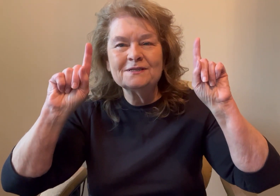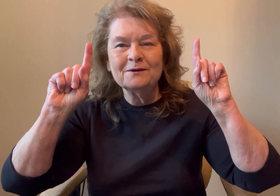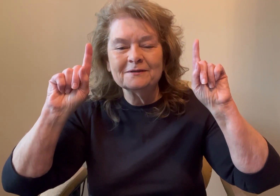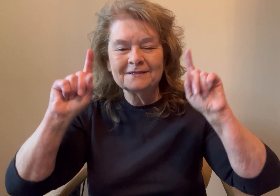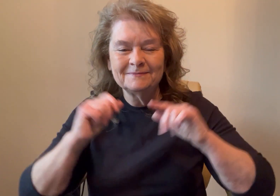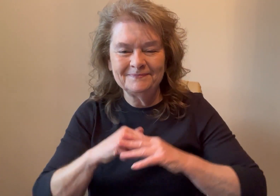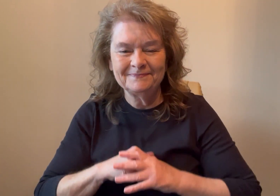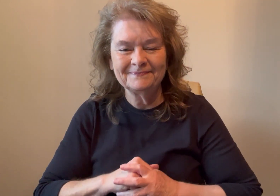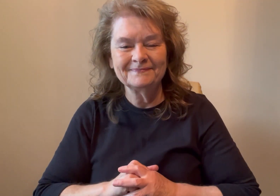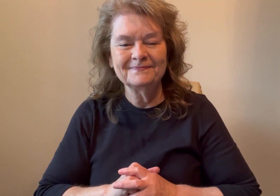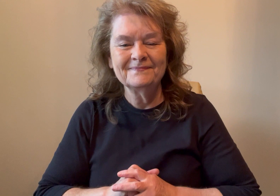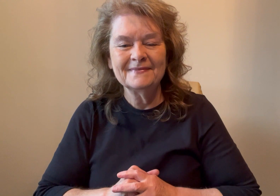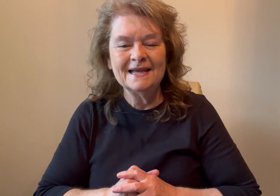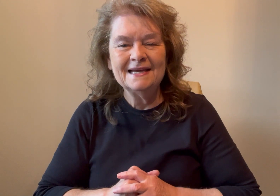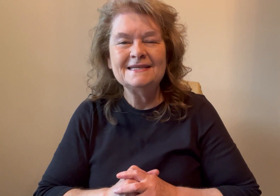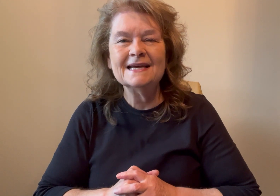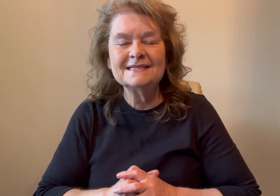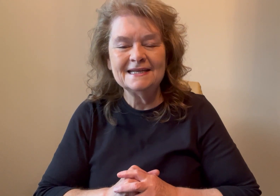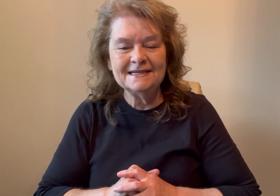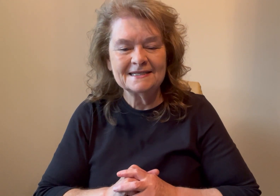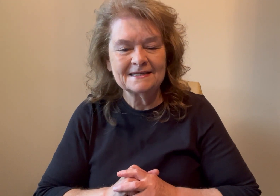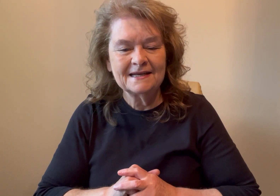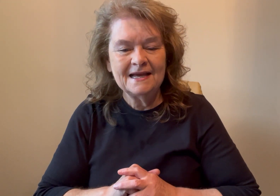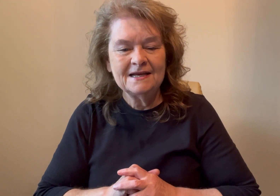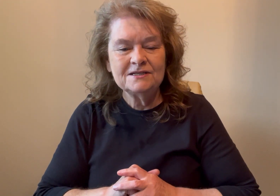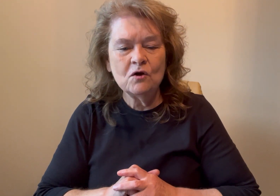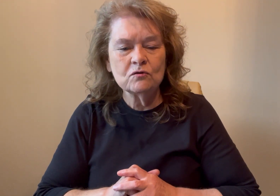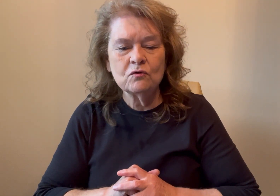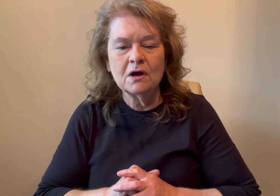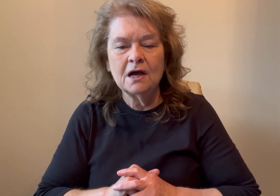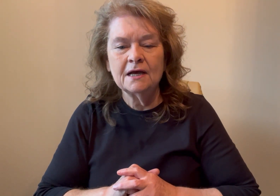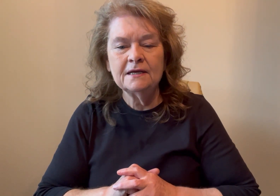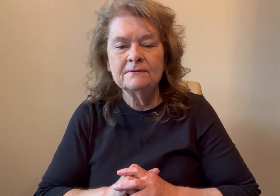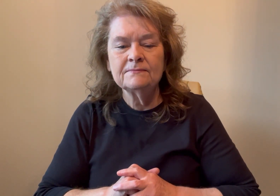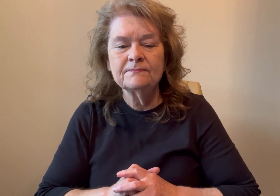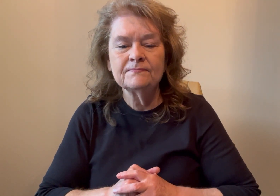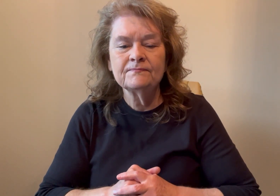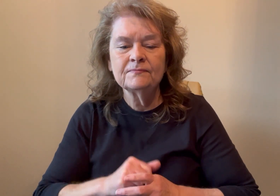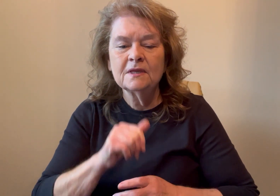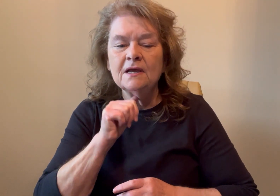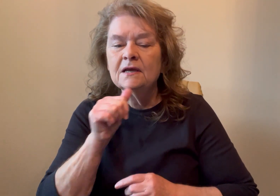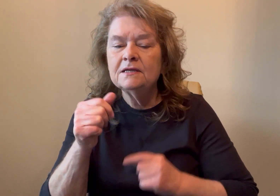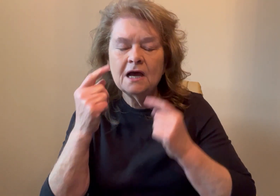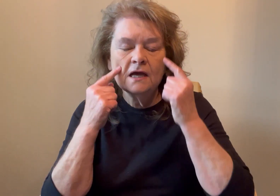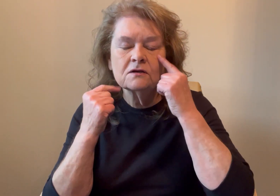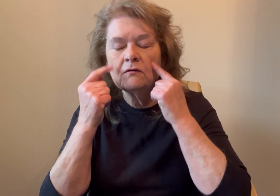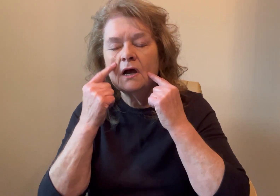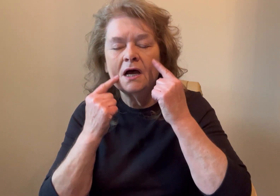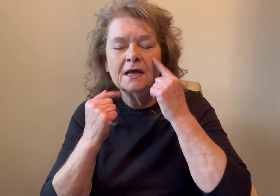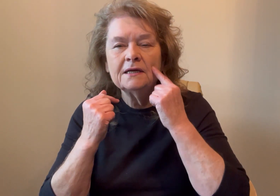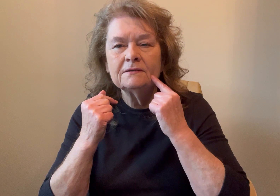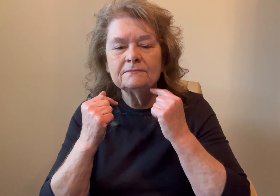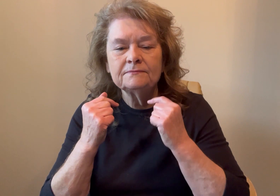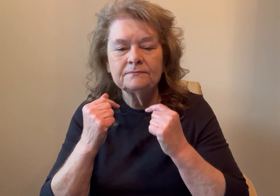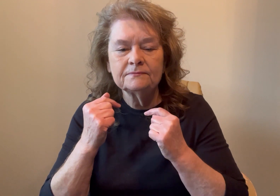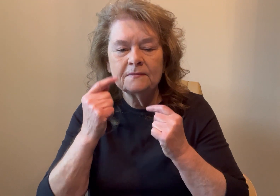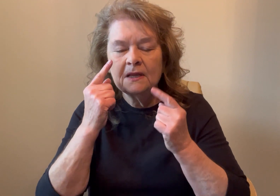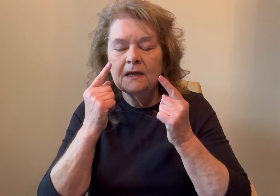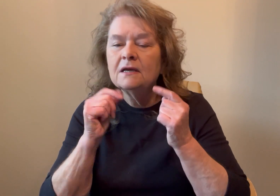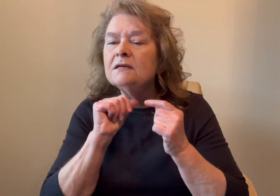result. Next sentence. Don't cry. Not cry.